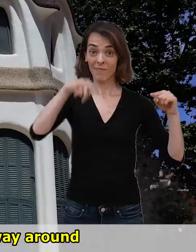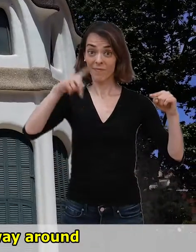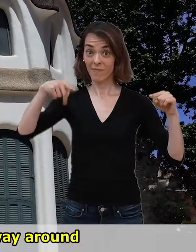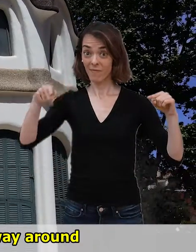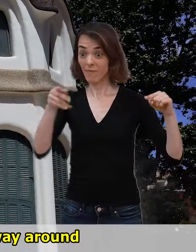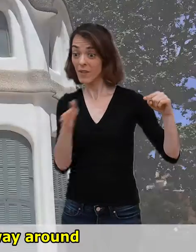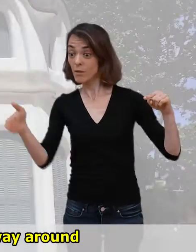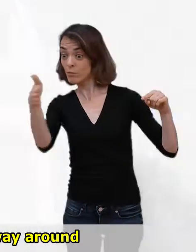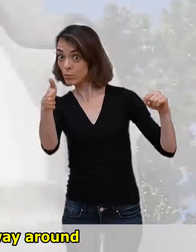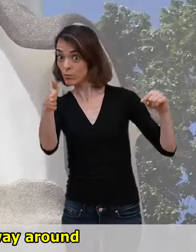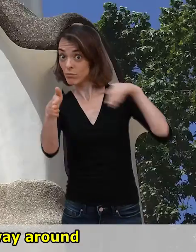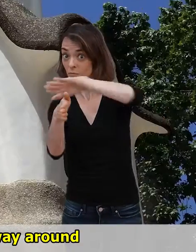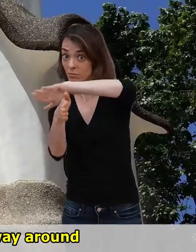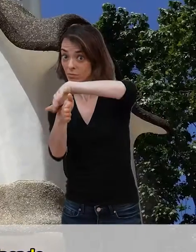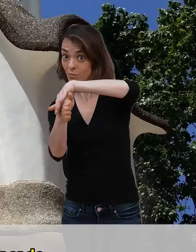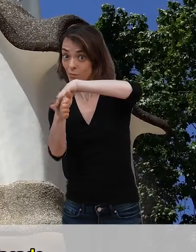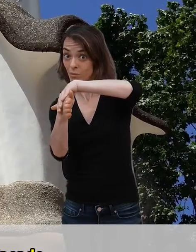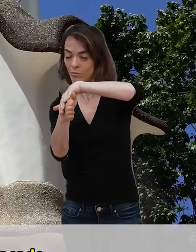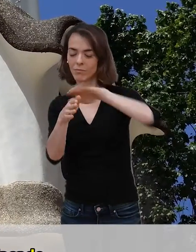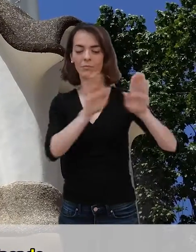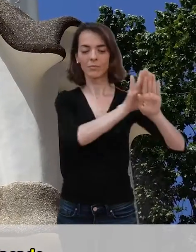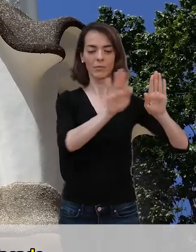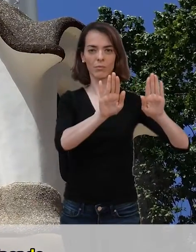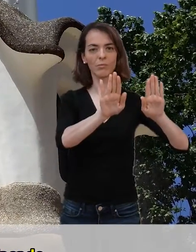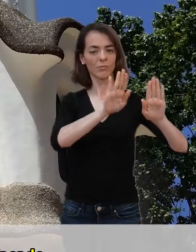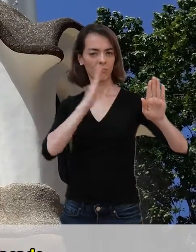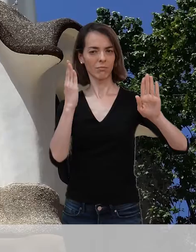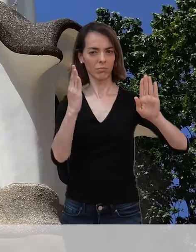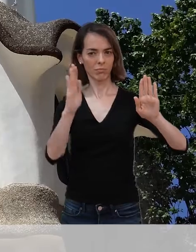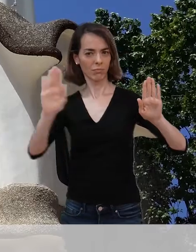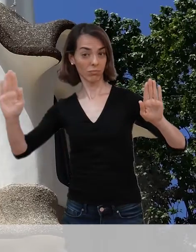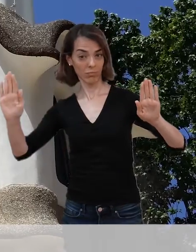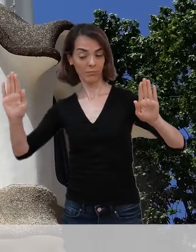If you walk the rest of the way around the house, you'll come to the east facade.